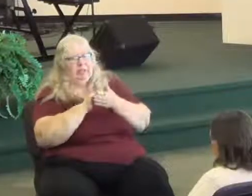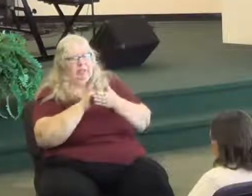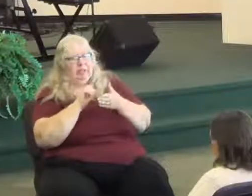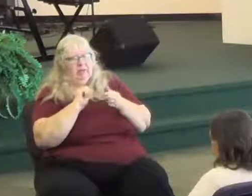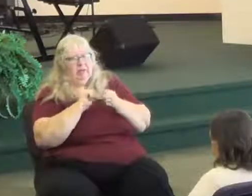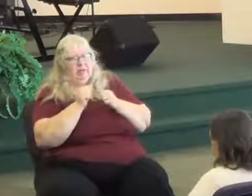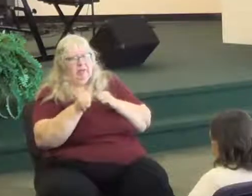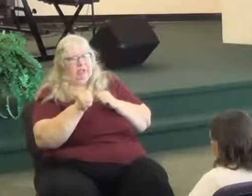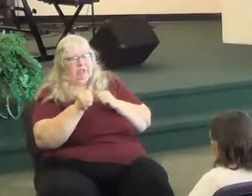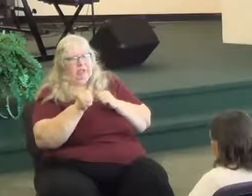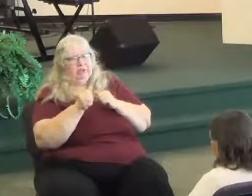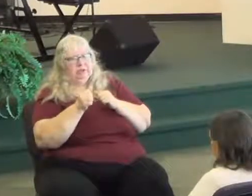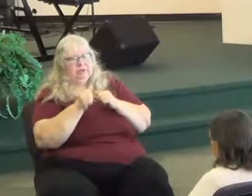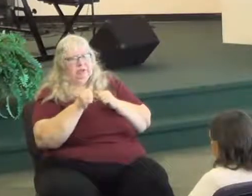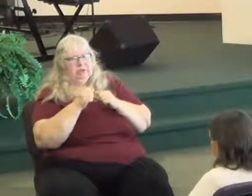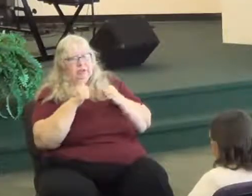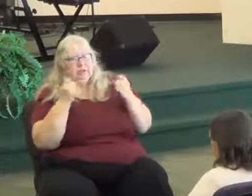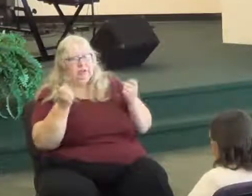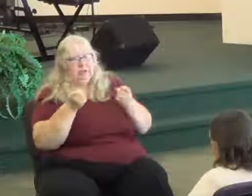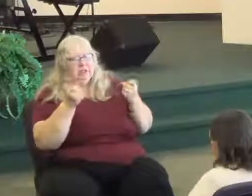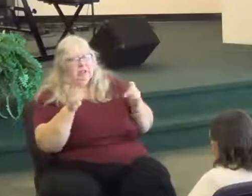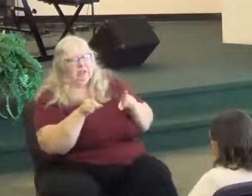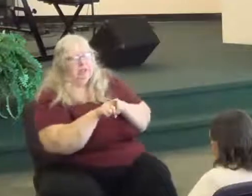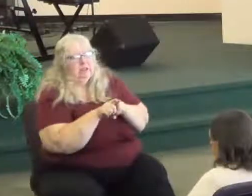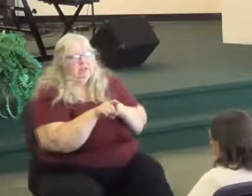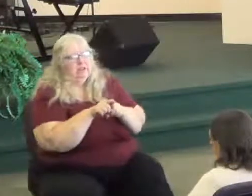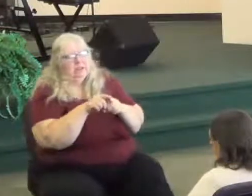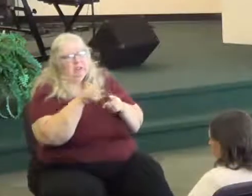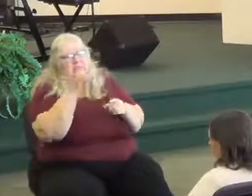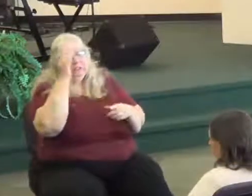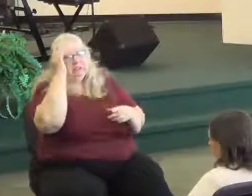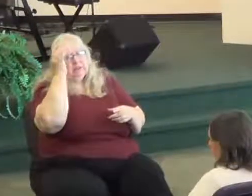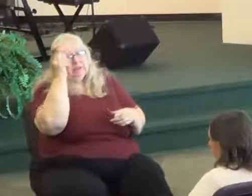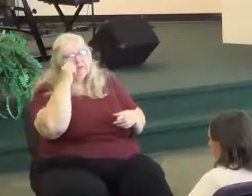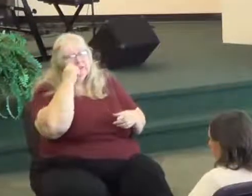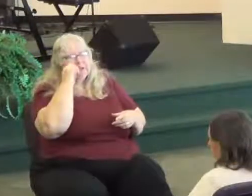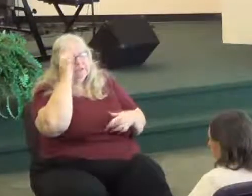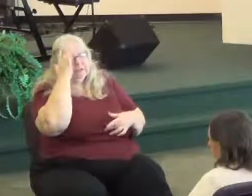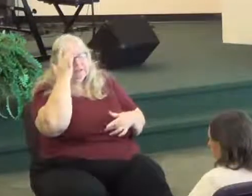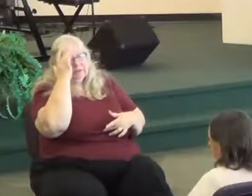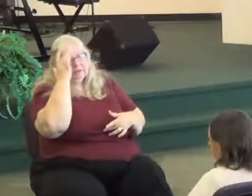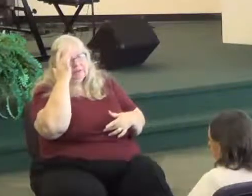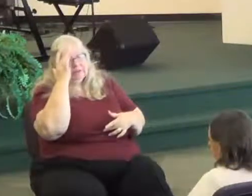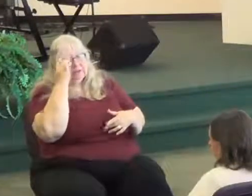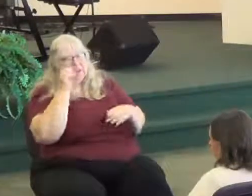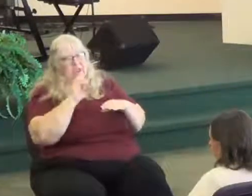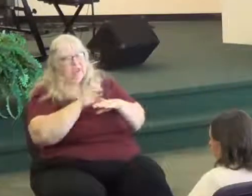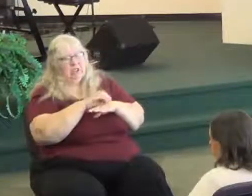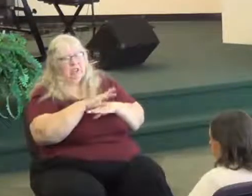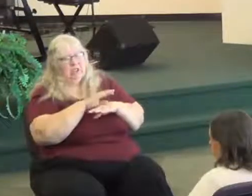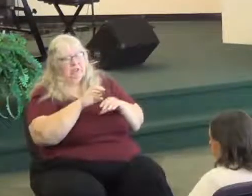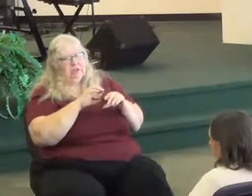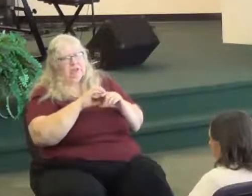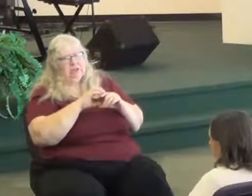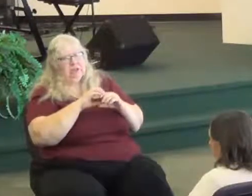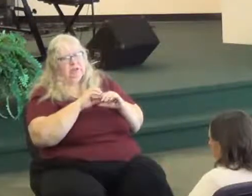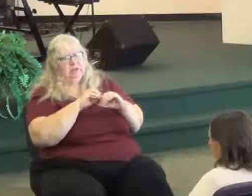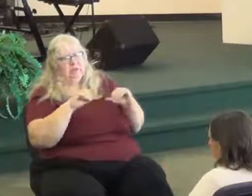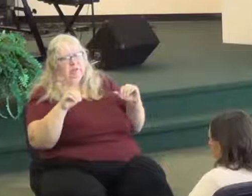defiling. Sin, like leprosy, causes separation. You ever seen people that are